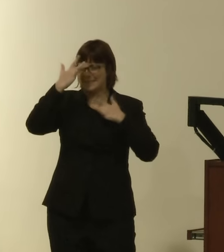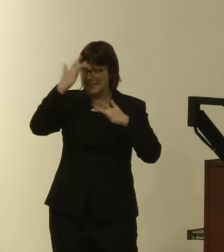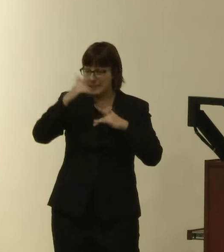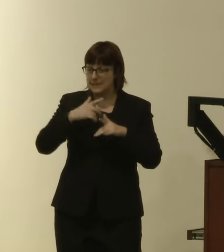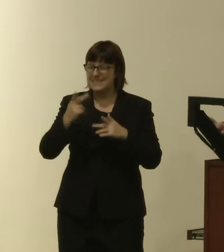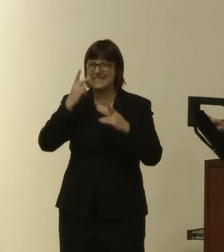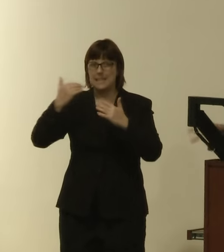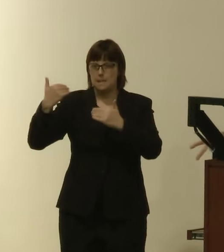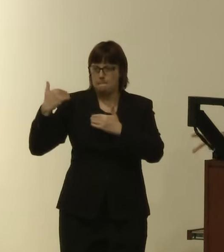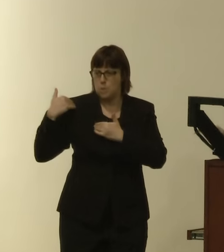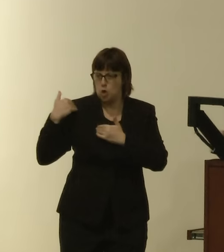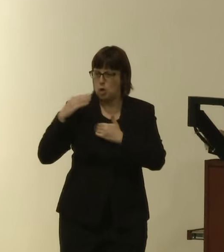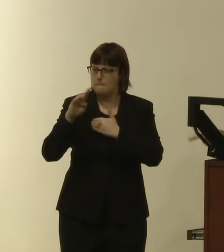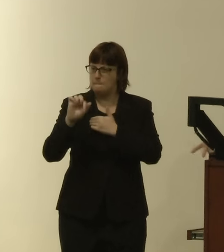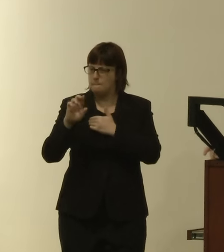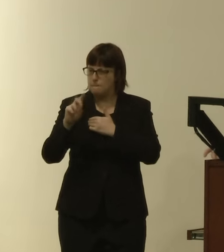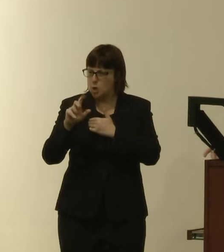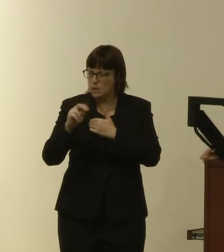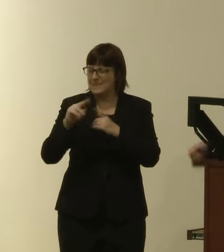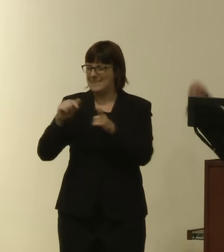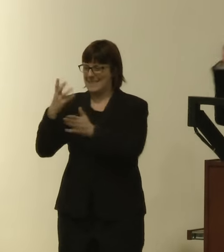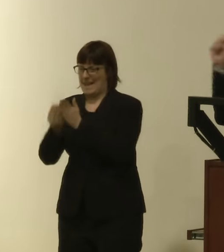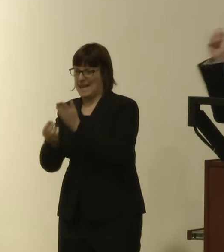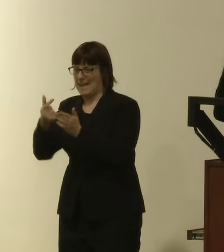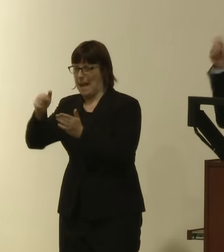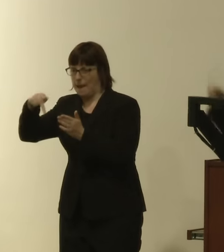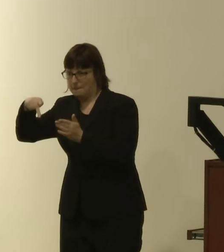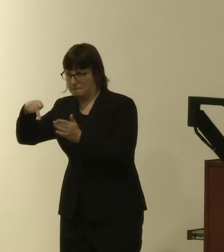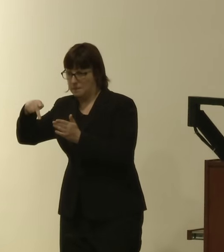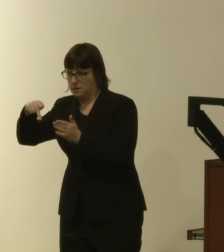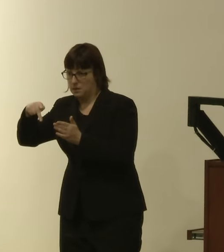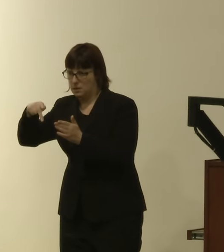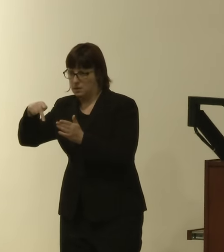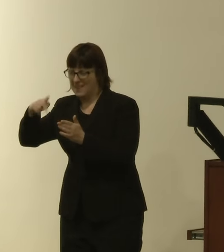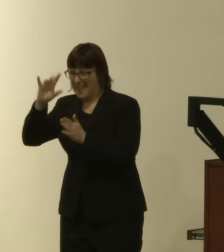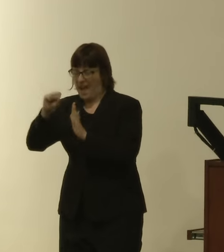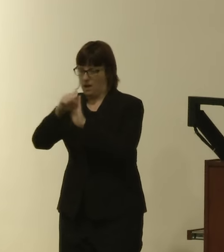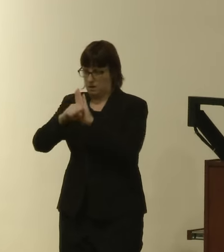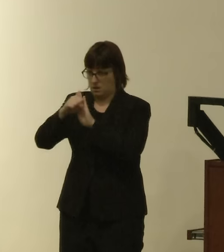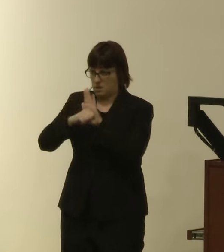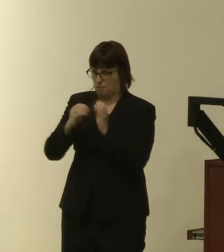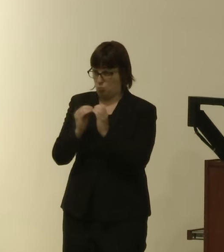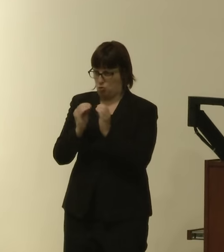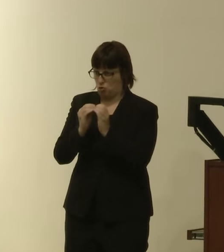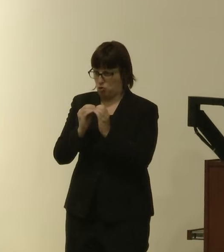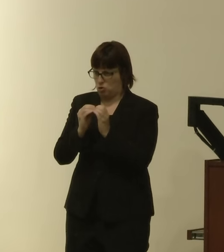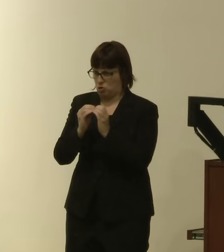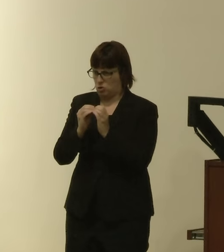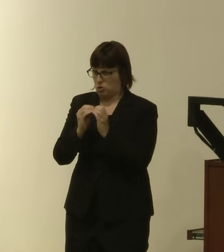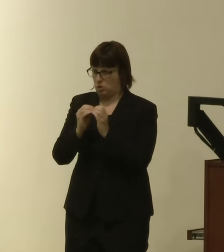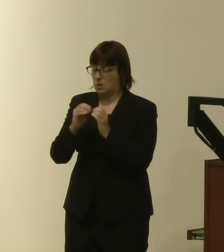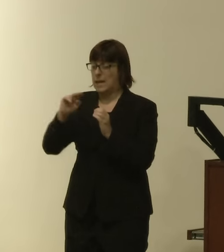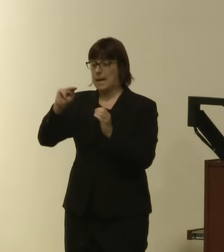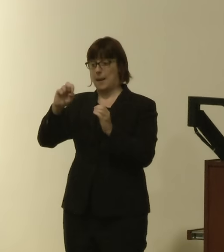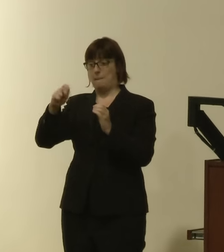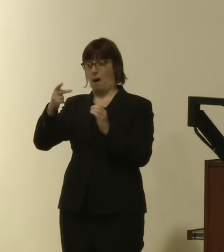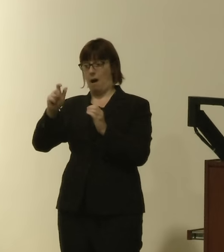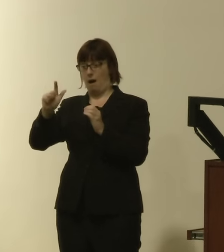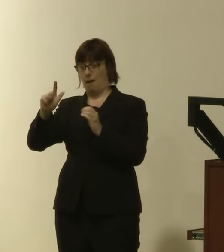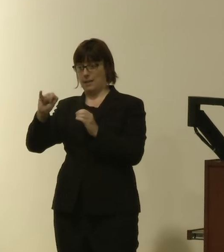gaps. Burden, gap, burden, gap. You know, I'd like hammer that into my head, right? What ails the Nepali